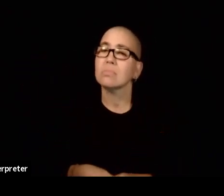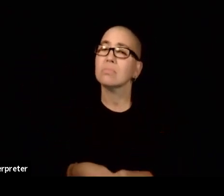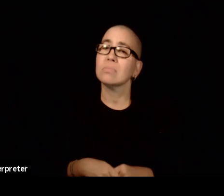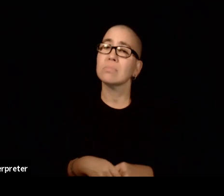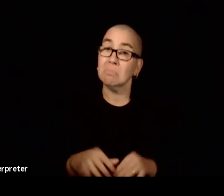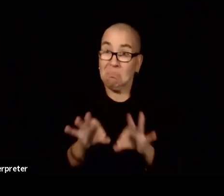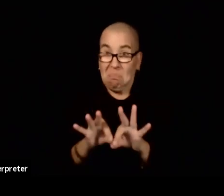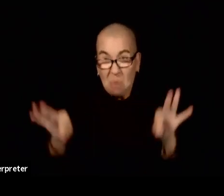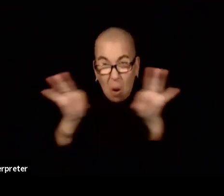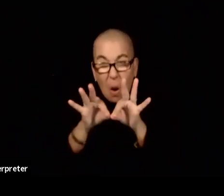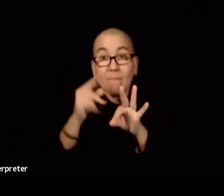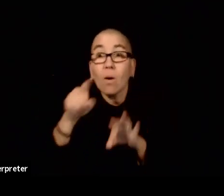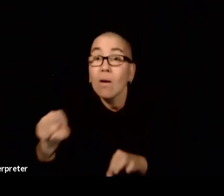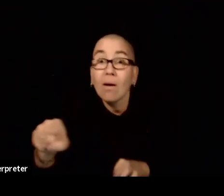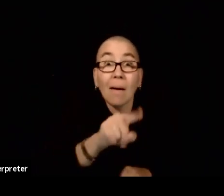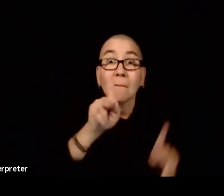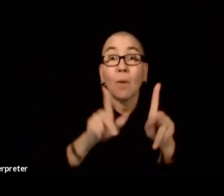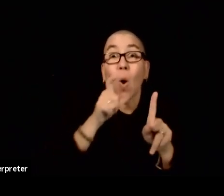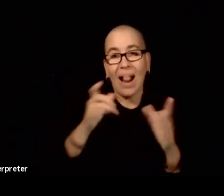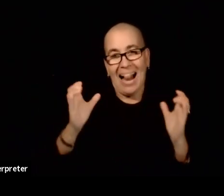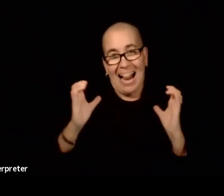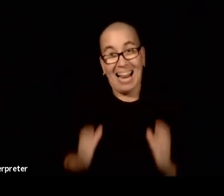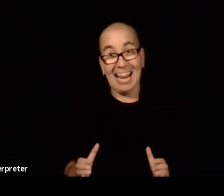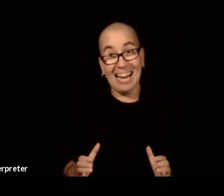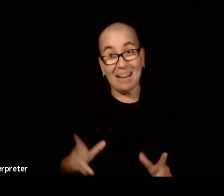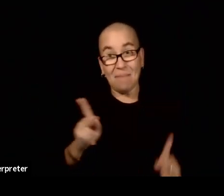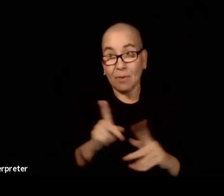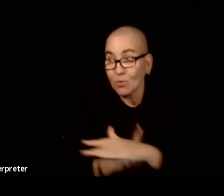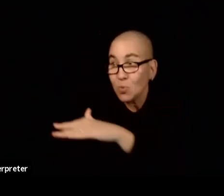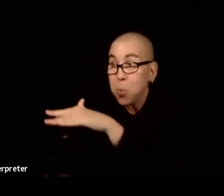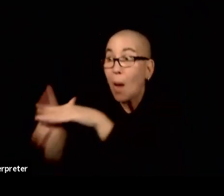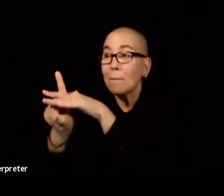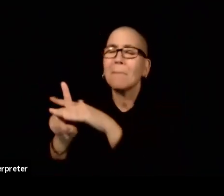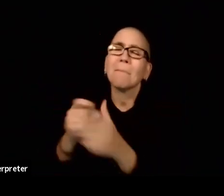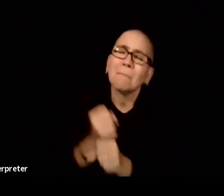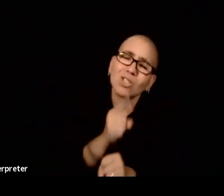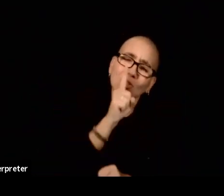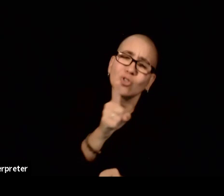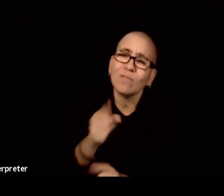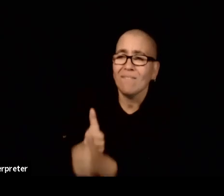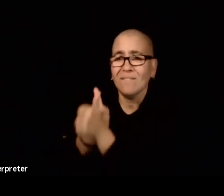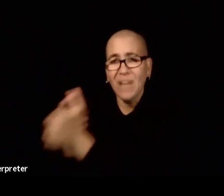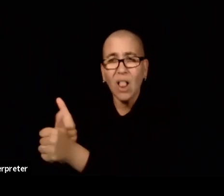understand that as well. So the big push has been on